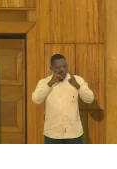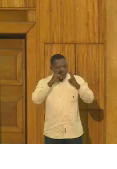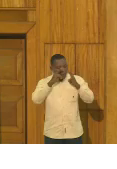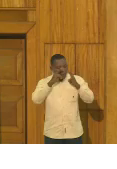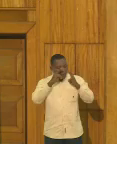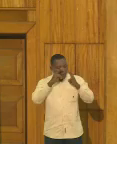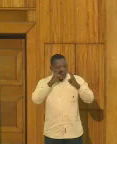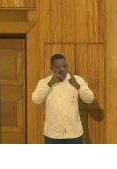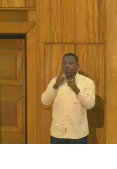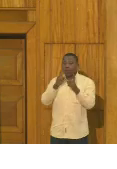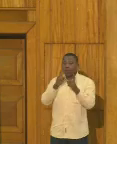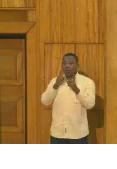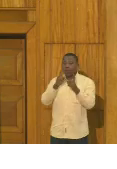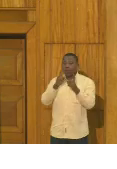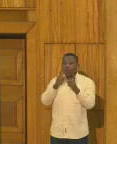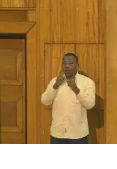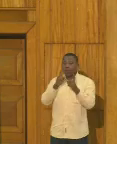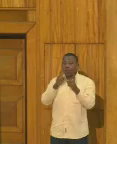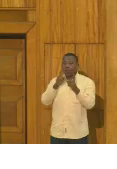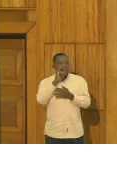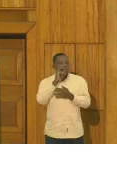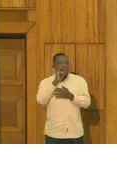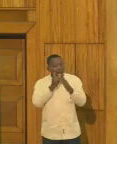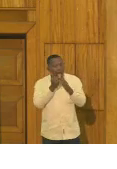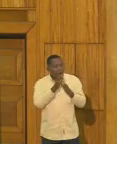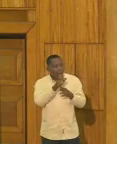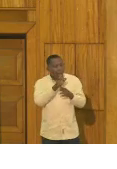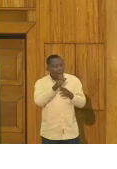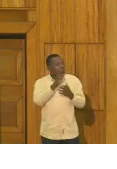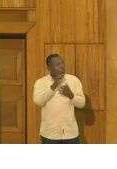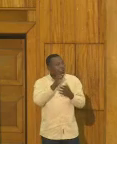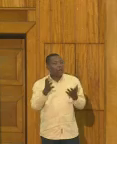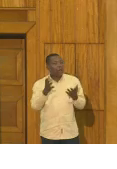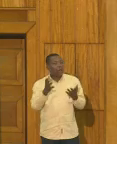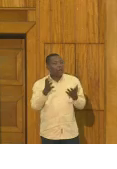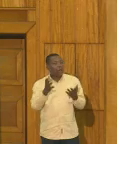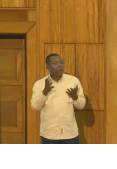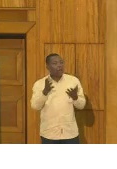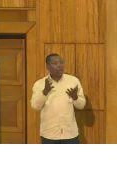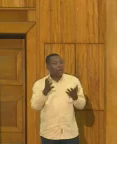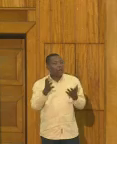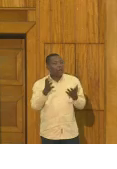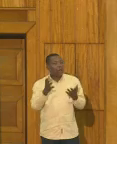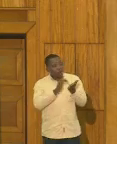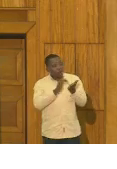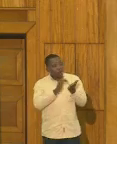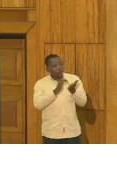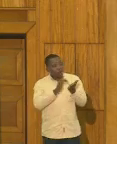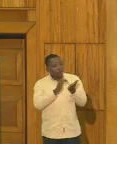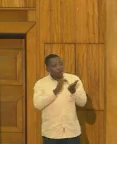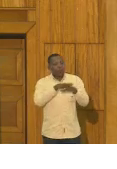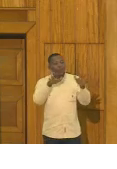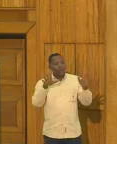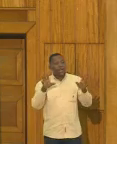based on our findings is, how do user preferences for vaccine characteristics influence the acceptability